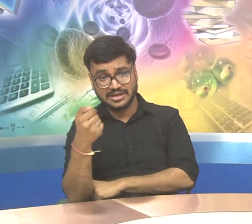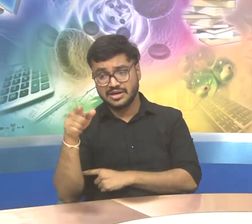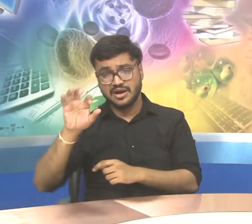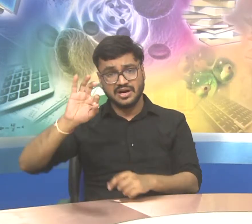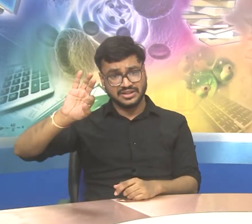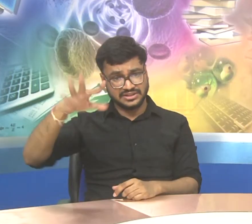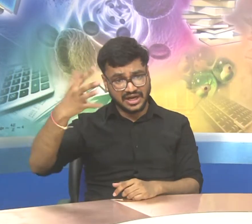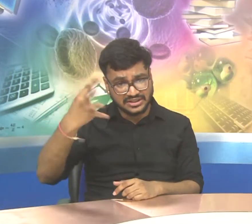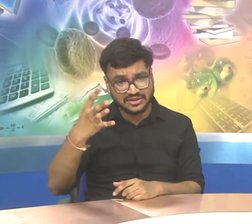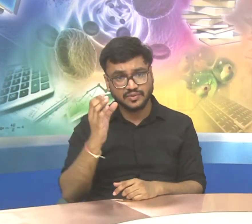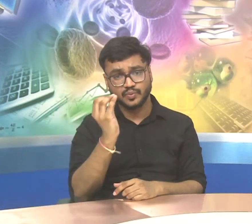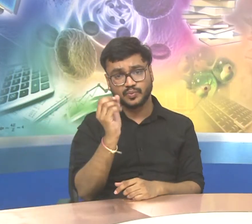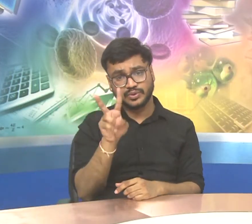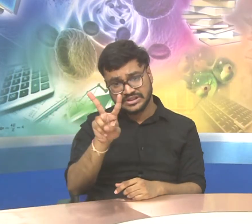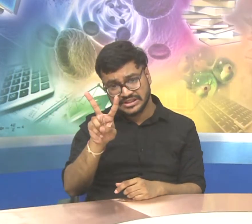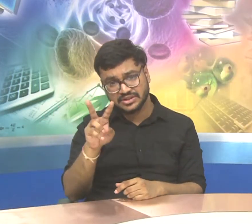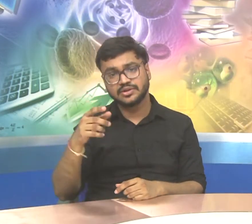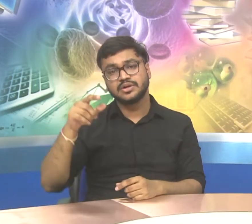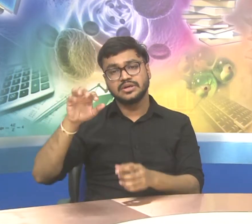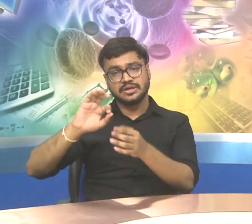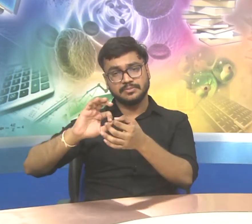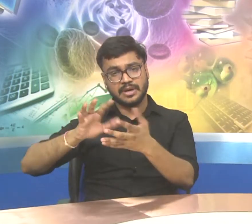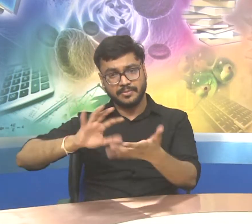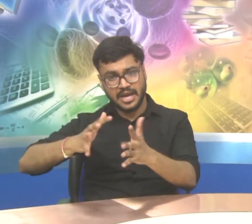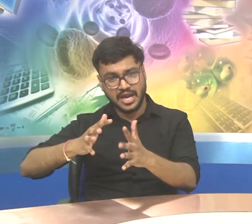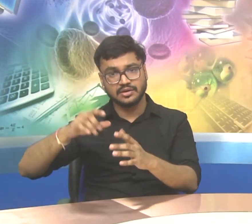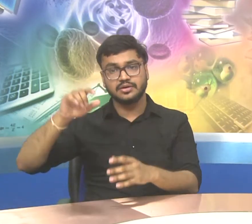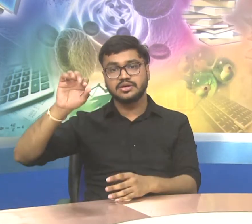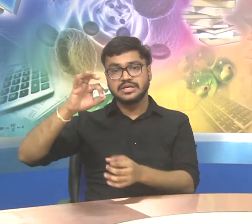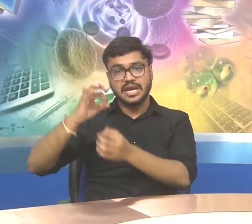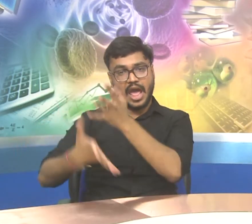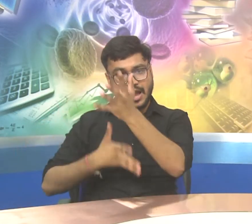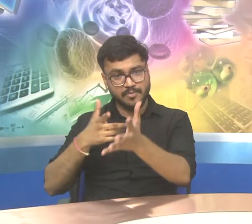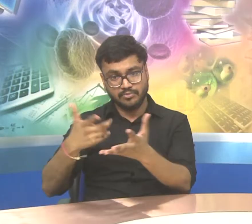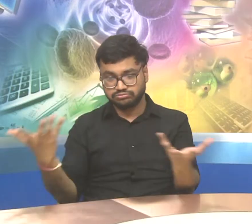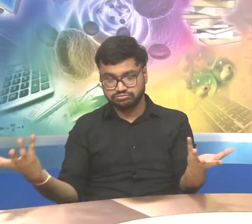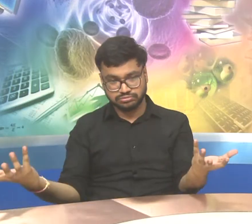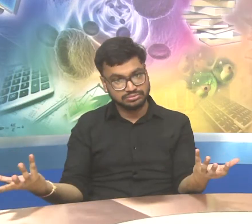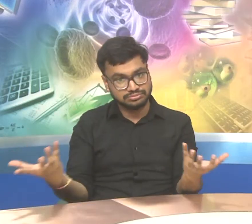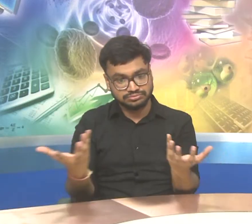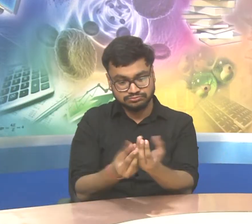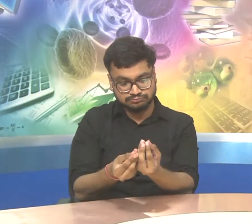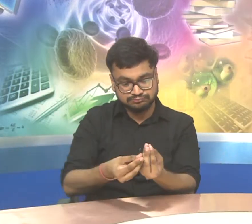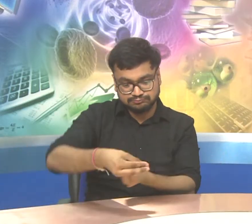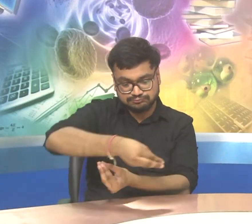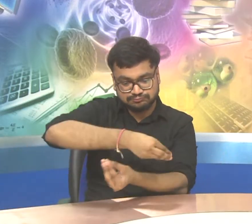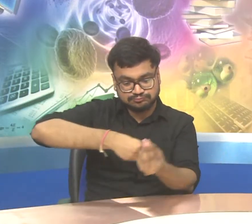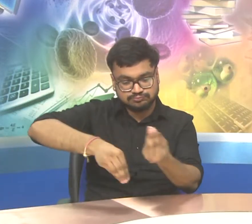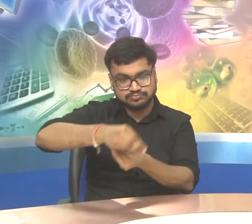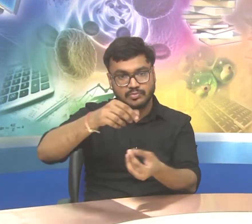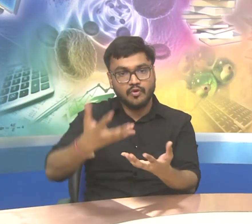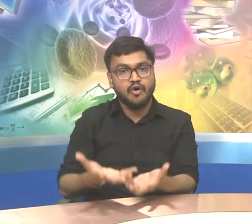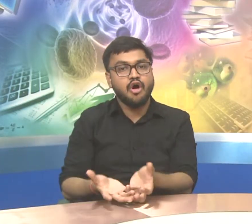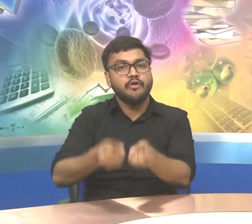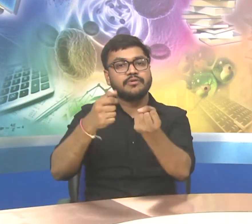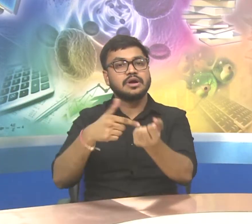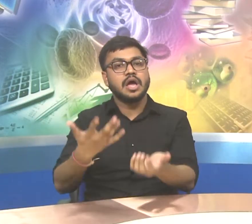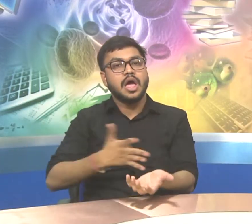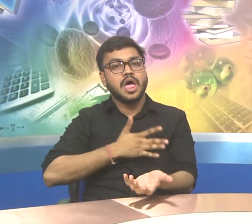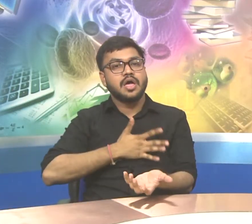radiations, volcanic heat, etc. So after combining them, we get our soup, which